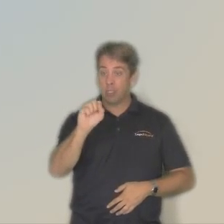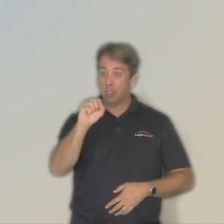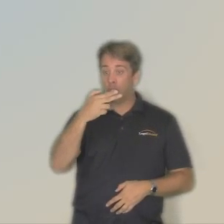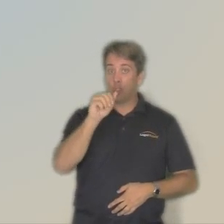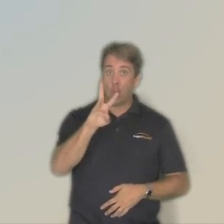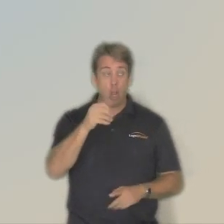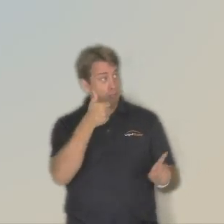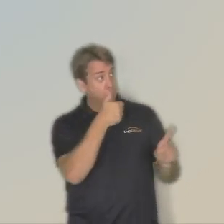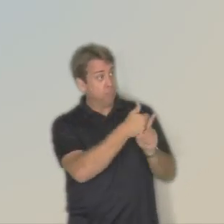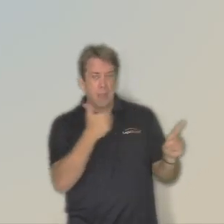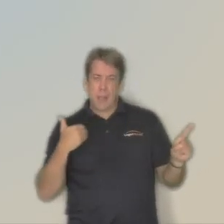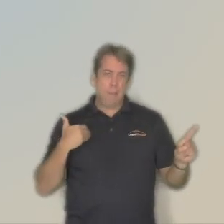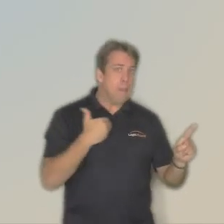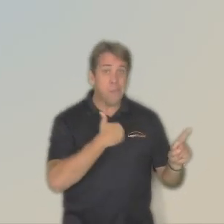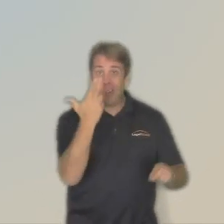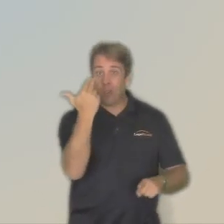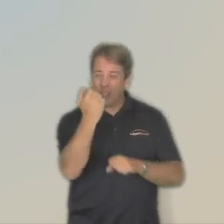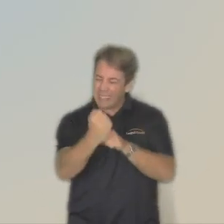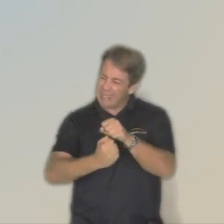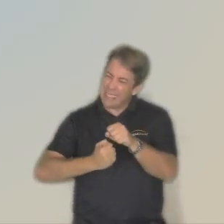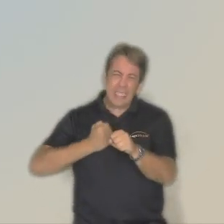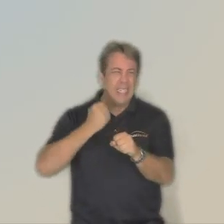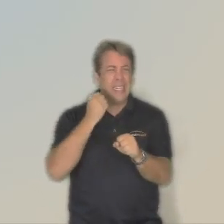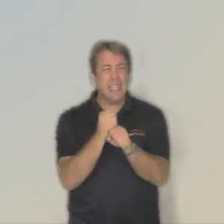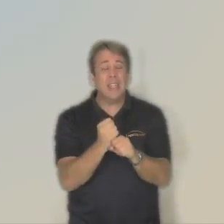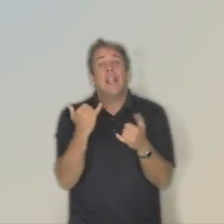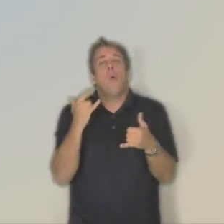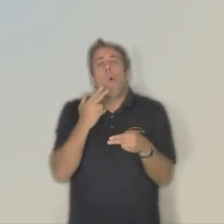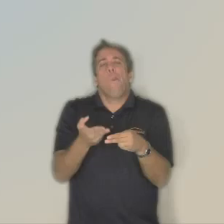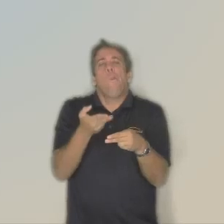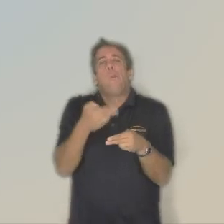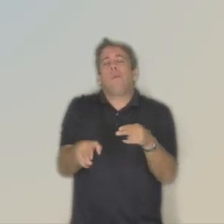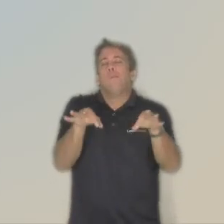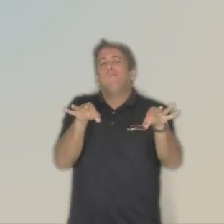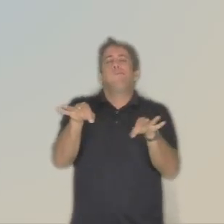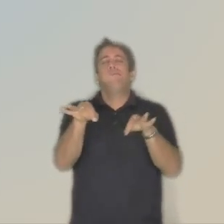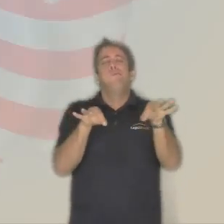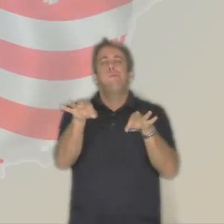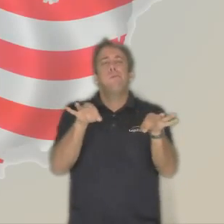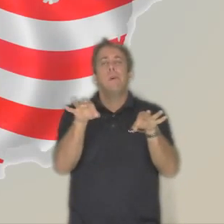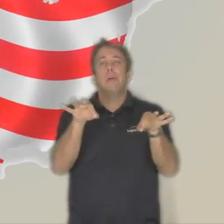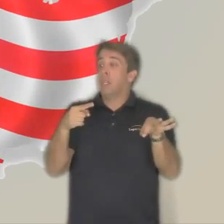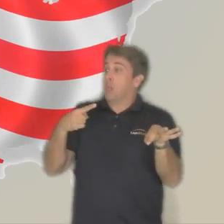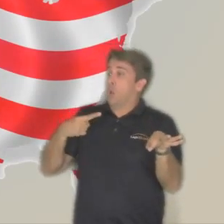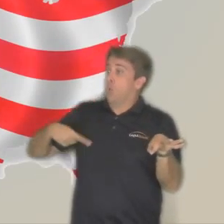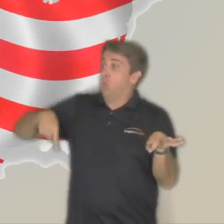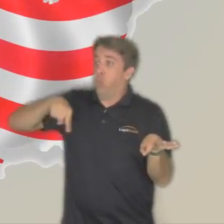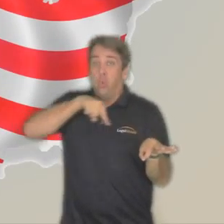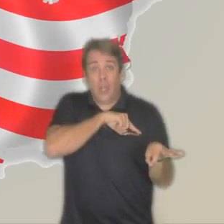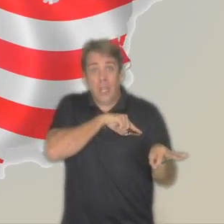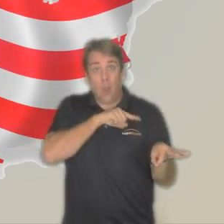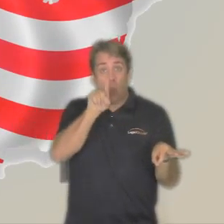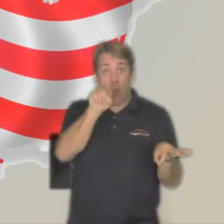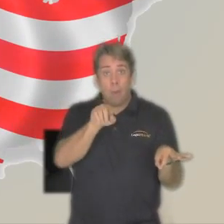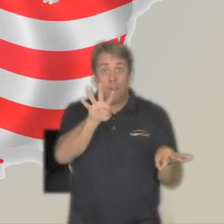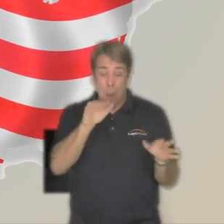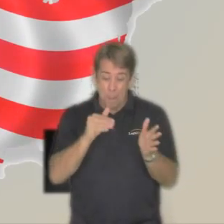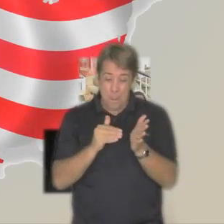I've owned and used the Legal Shield membership for the last 13 years. In this brief presentation, we will cover why